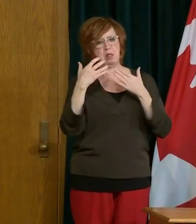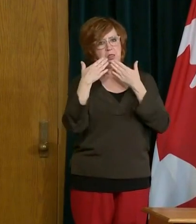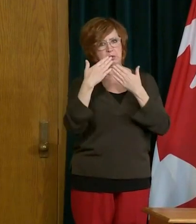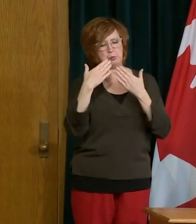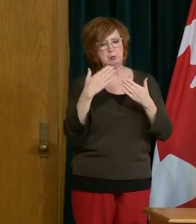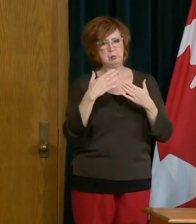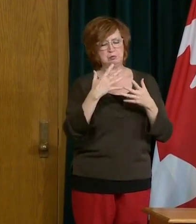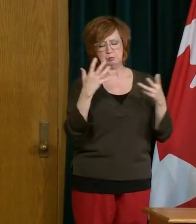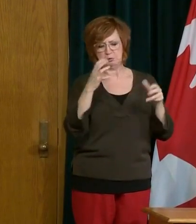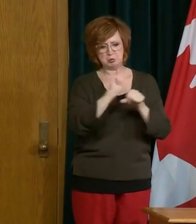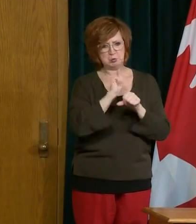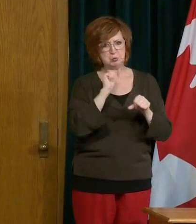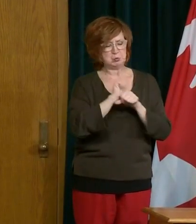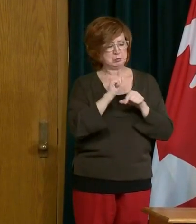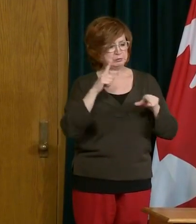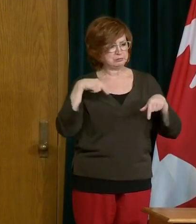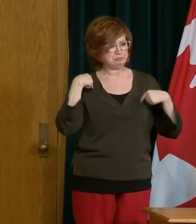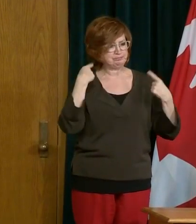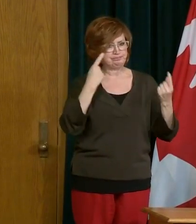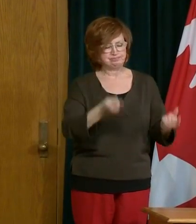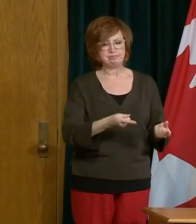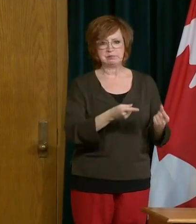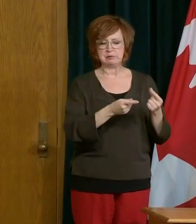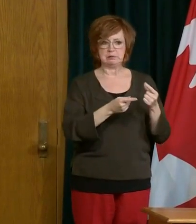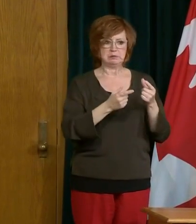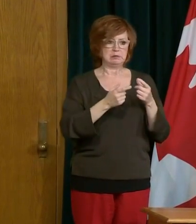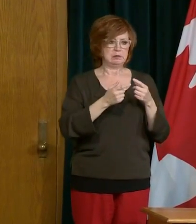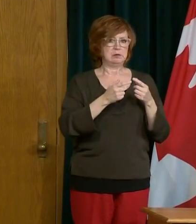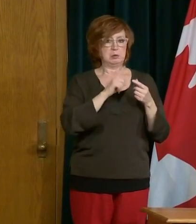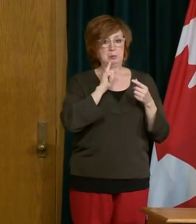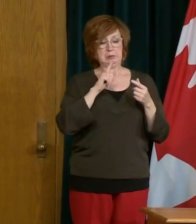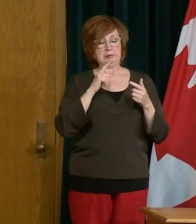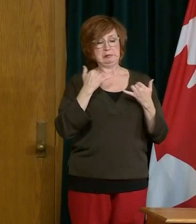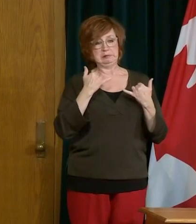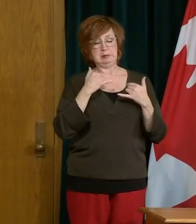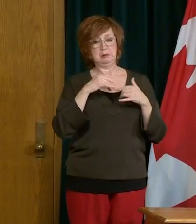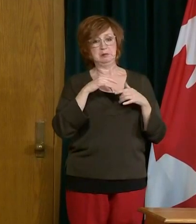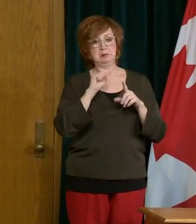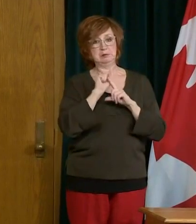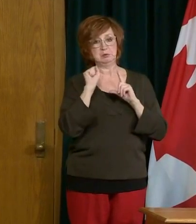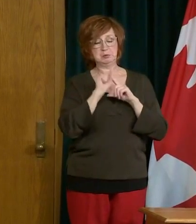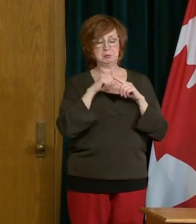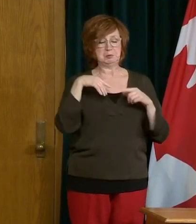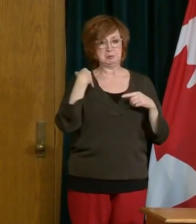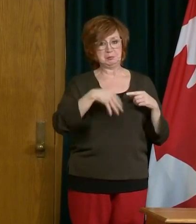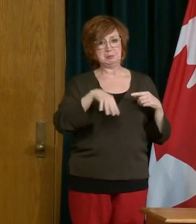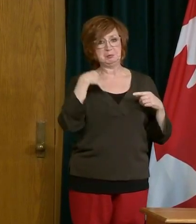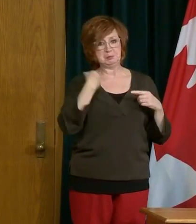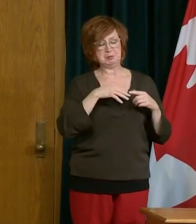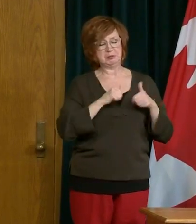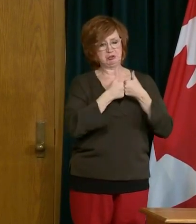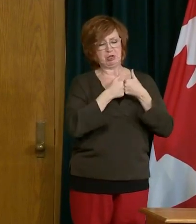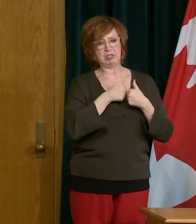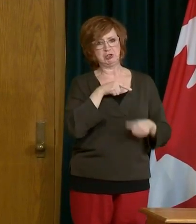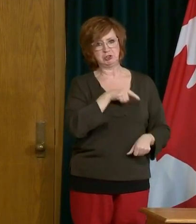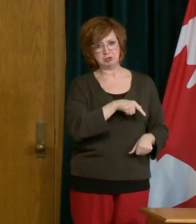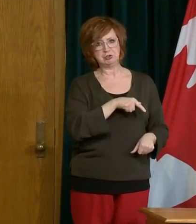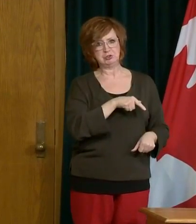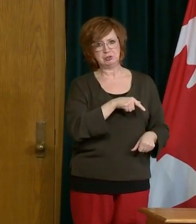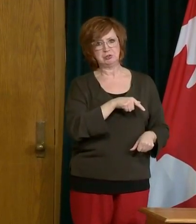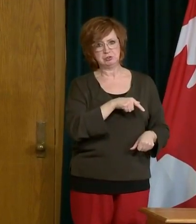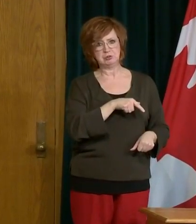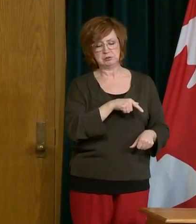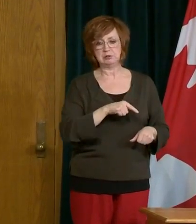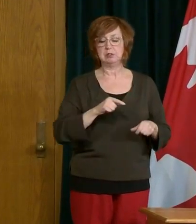this effort for the great work that they are doing in dealing with what is a very challenging situation. Today, Statistics